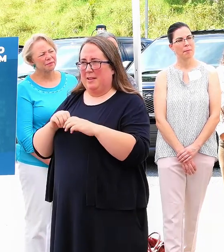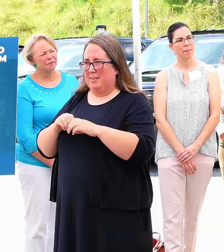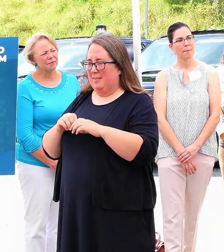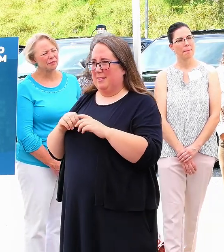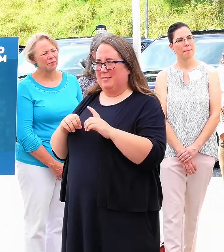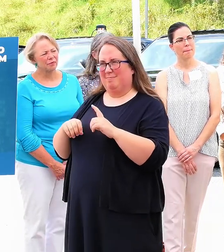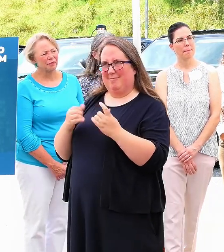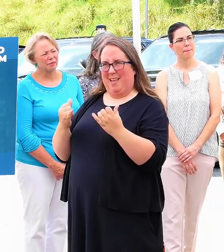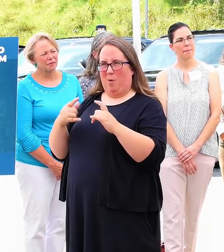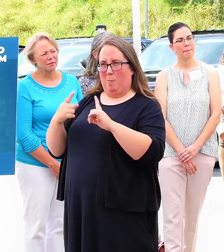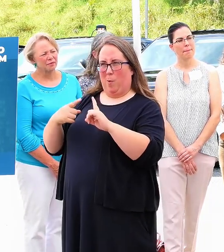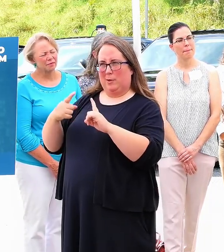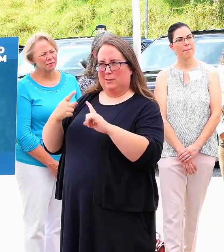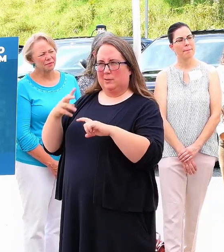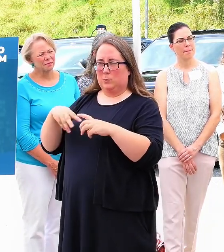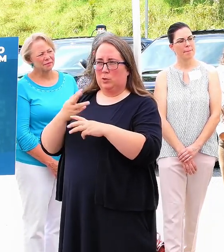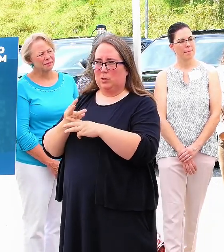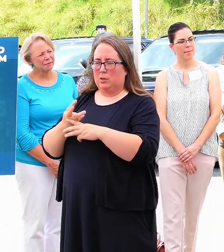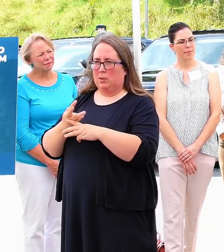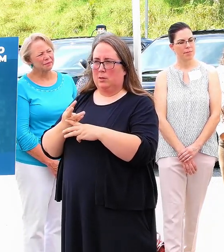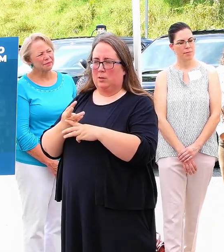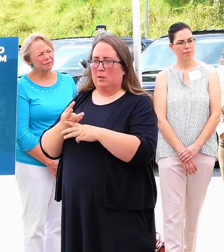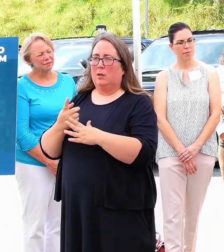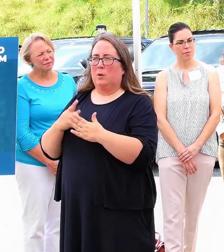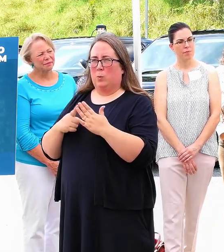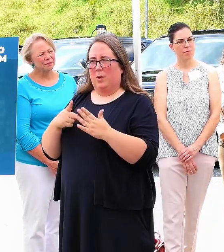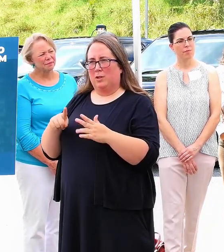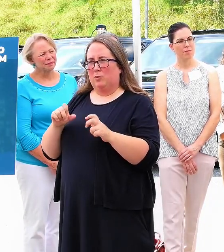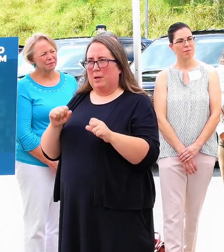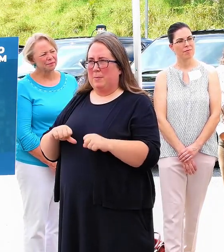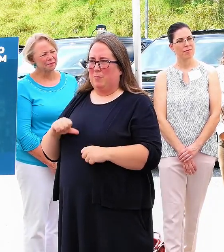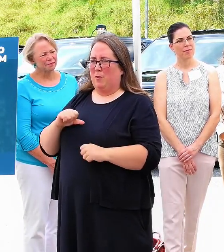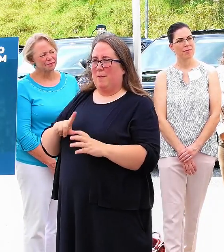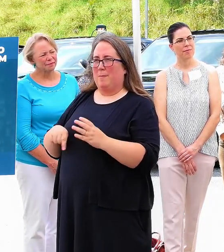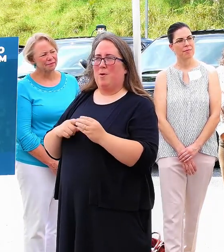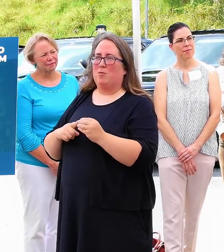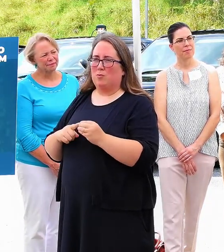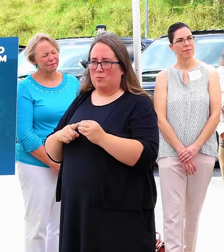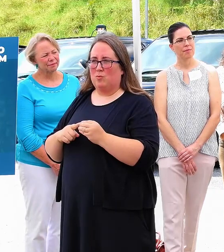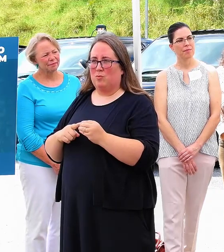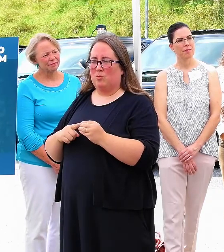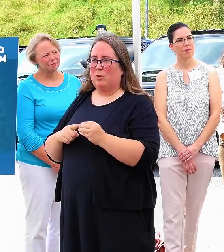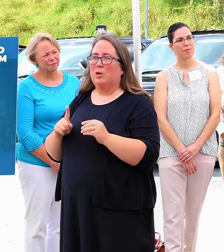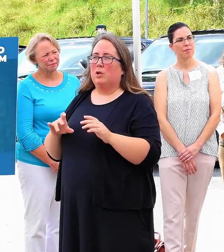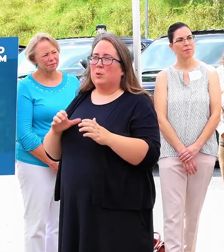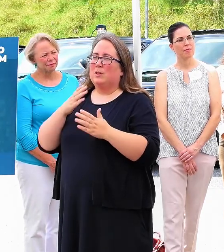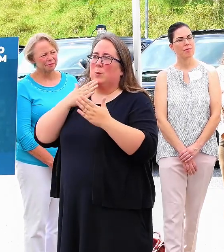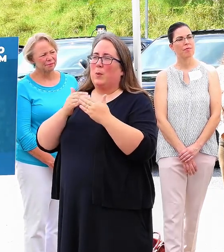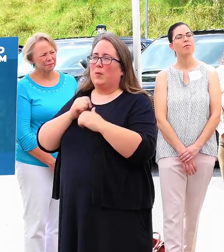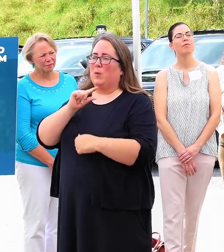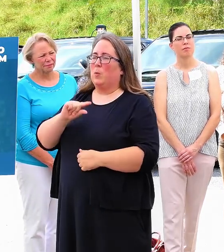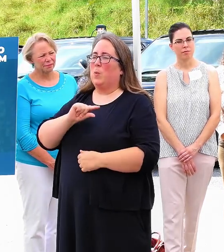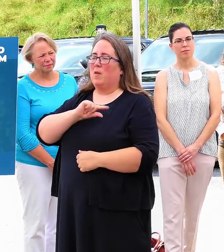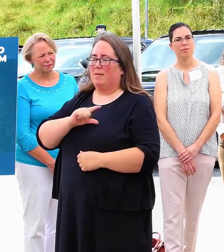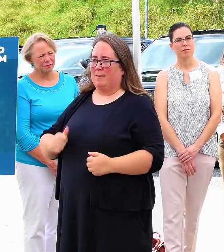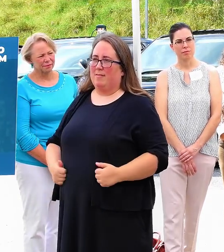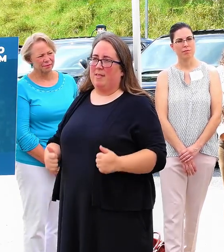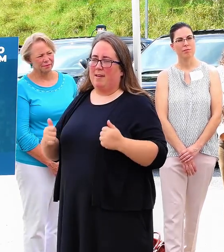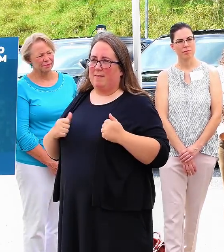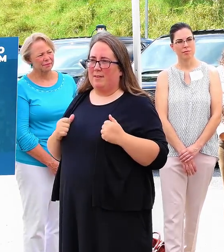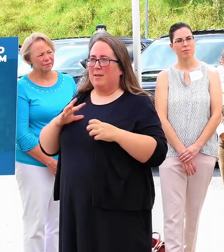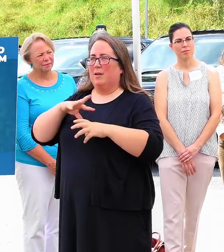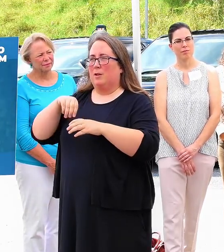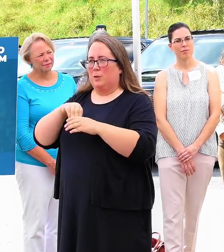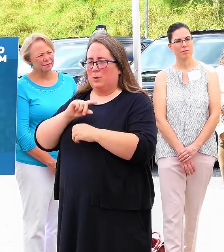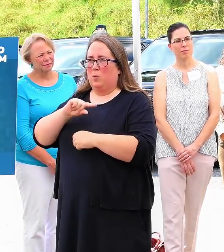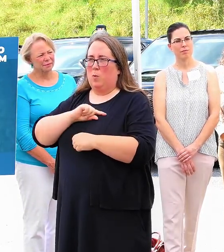points world that we live in, really the thing that you can be super proud of is how well you did in the quality of life, including